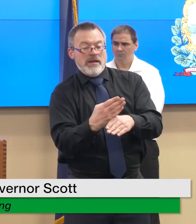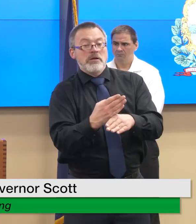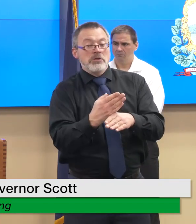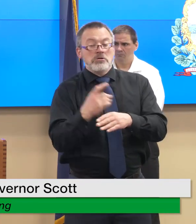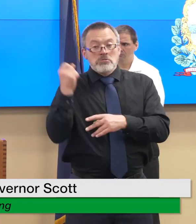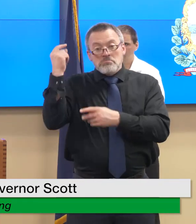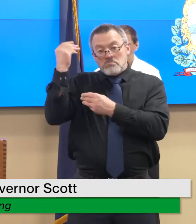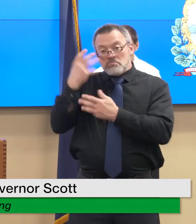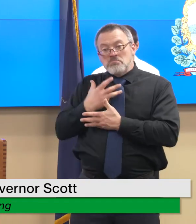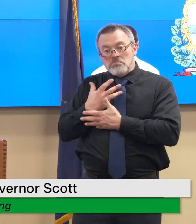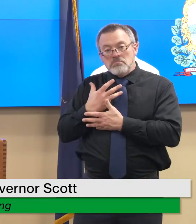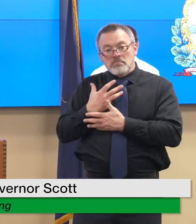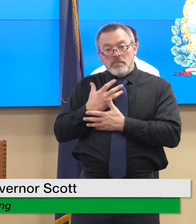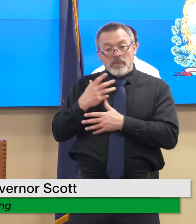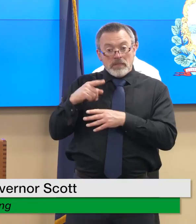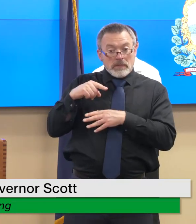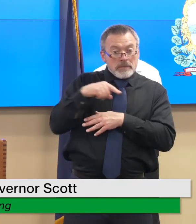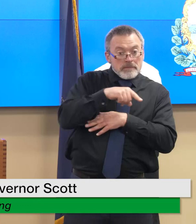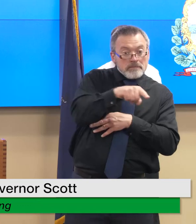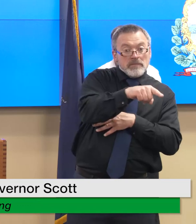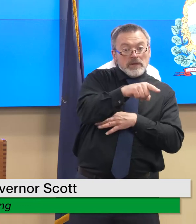the treatment plant or sewer main.